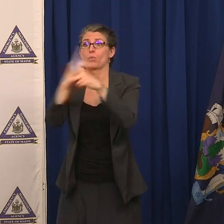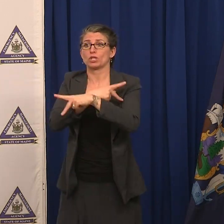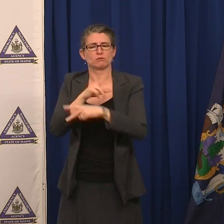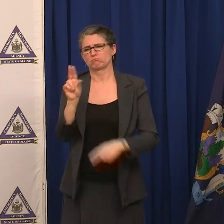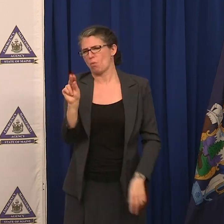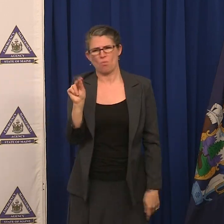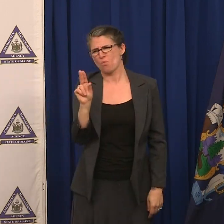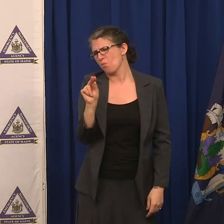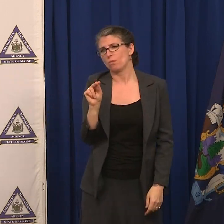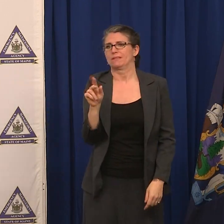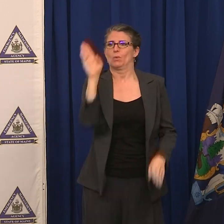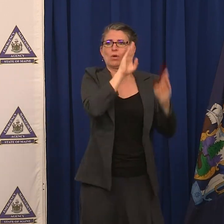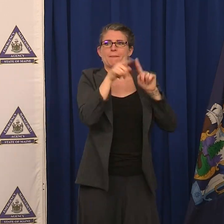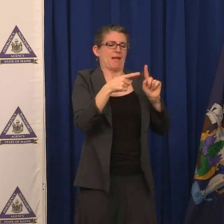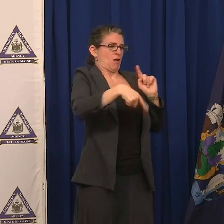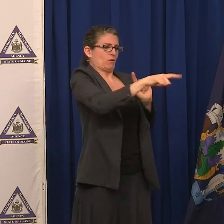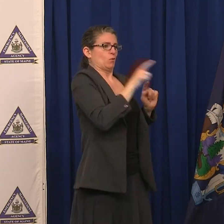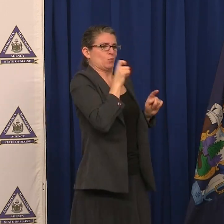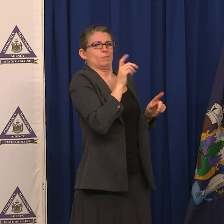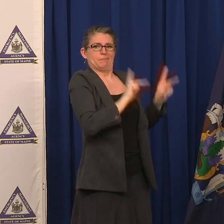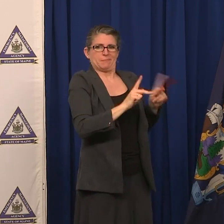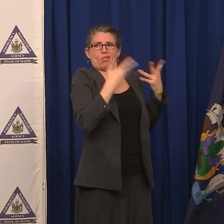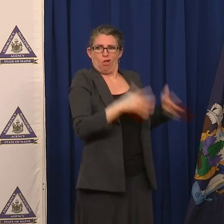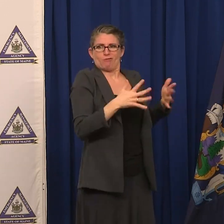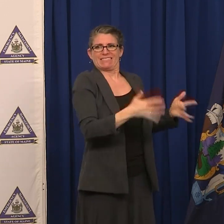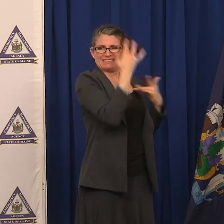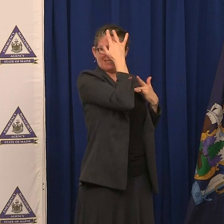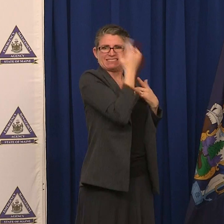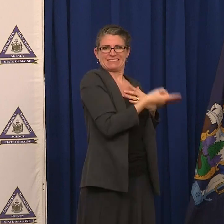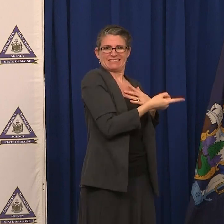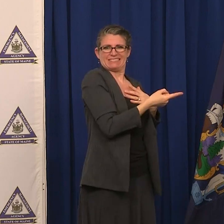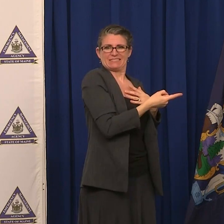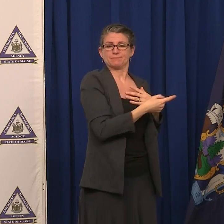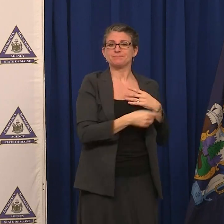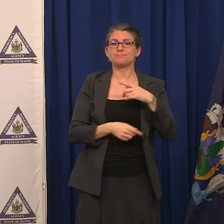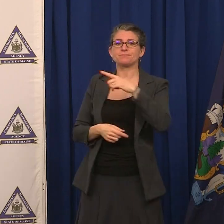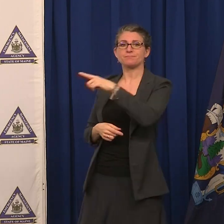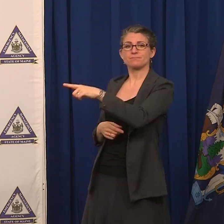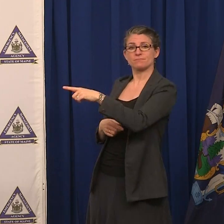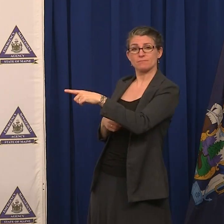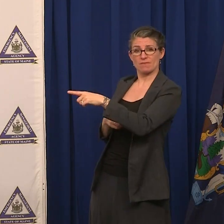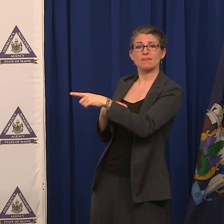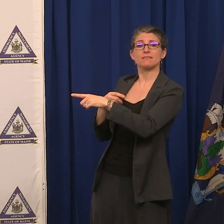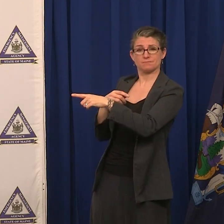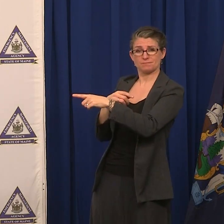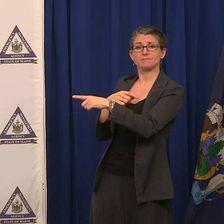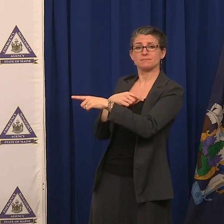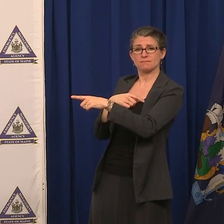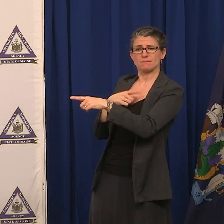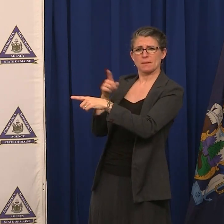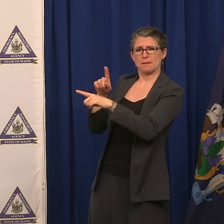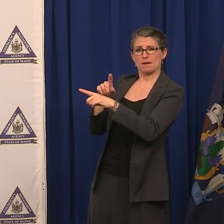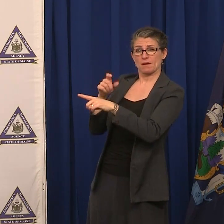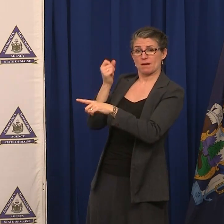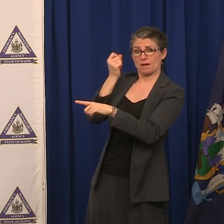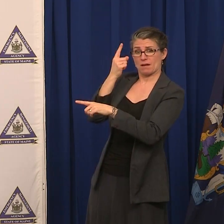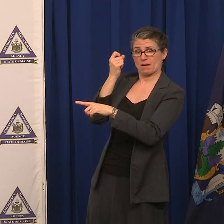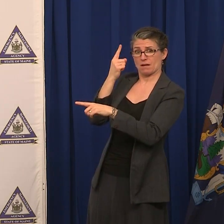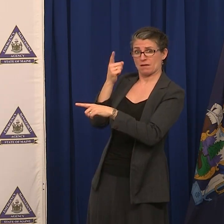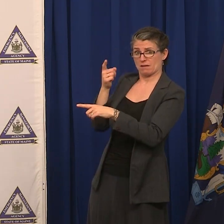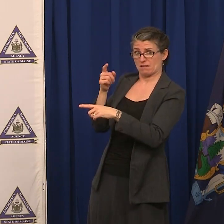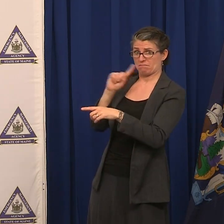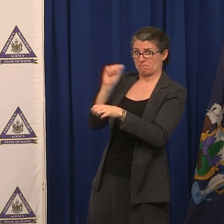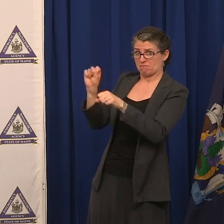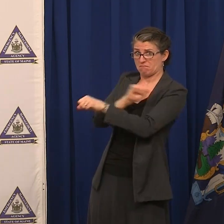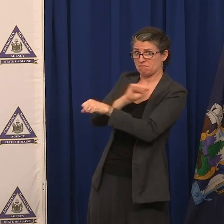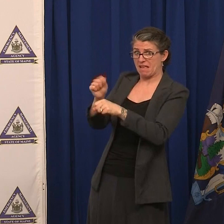so there's more to come on that. Have you seen heard any anecdotal cases of people, symptomatic people moving into Maine? I mean, coming into Maine. I